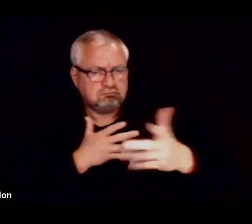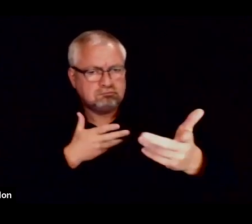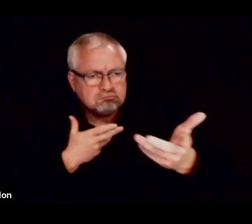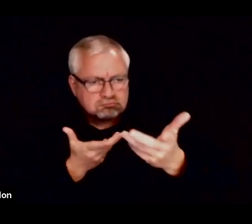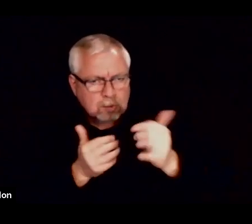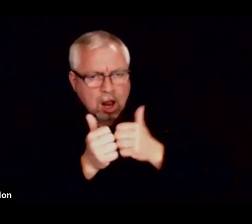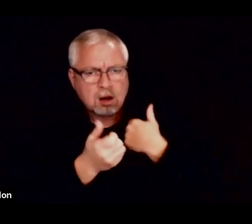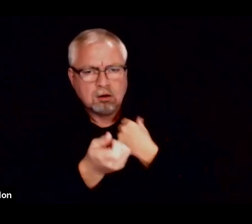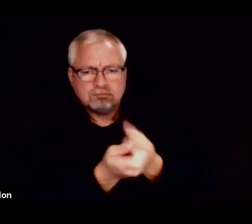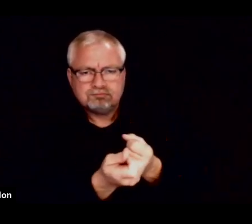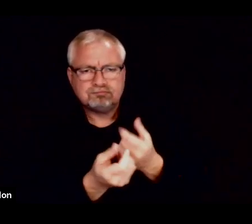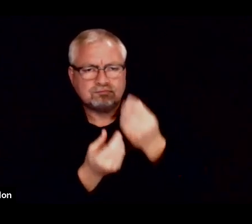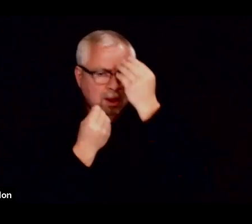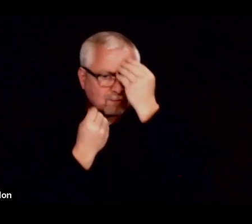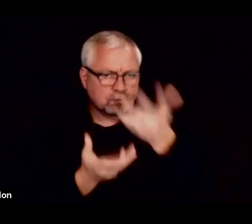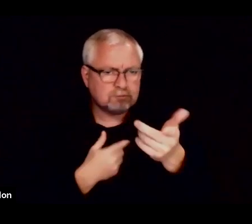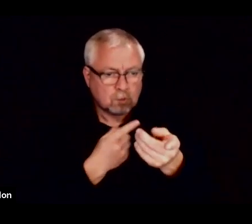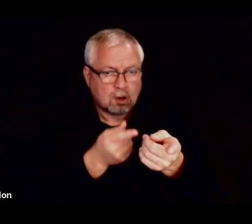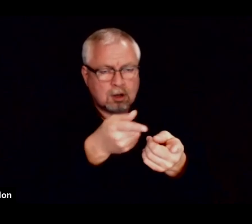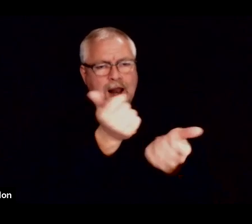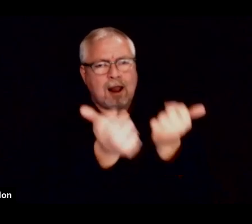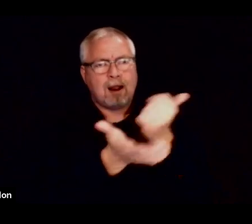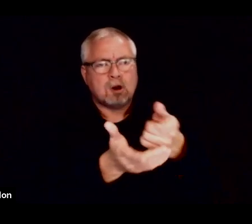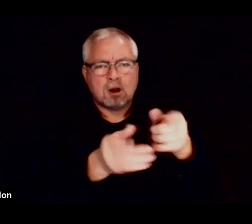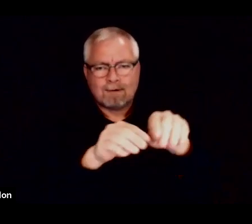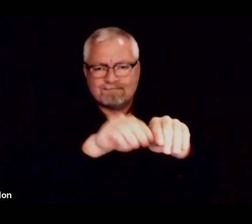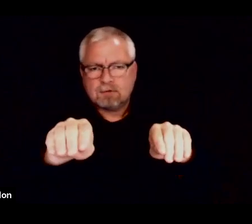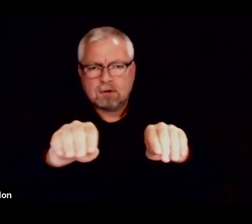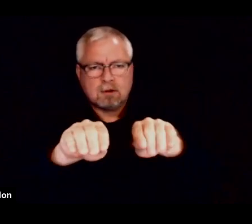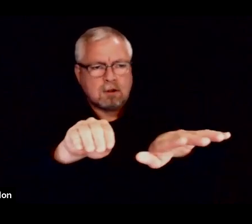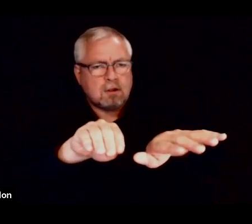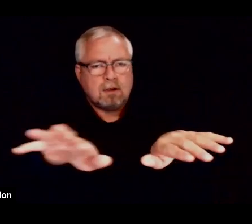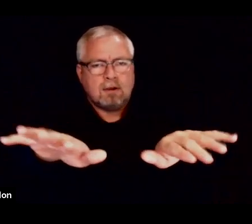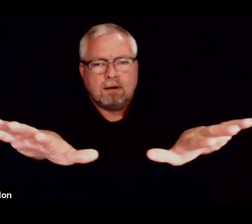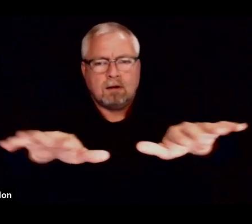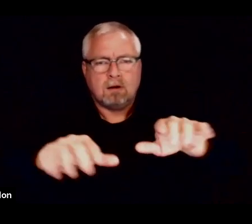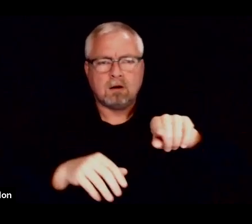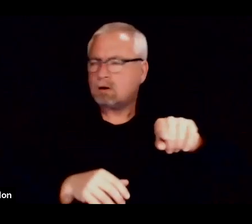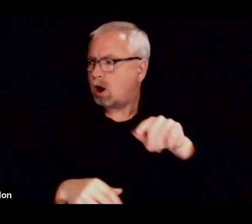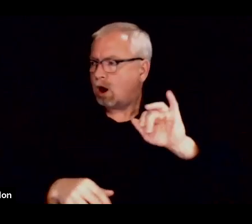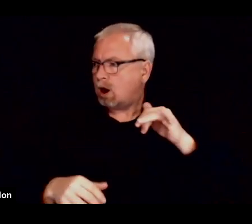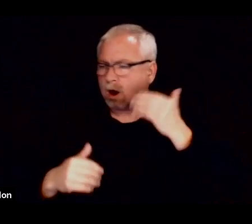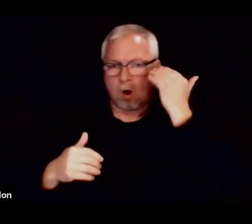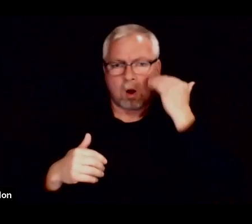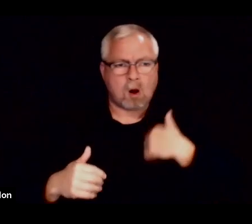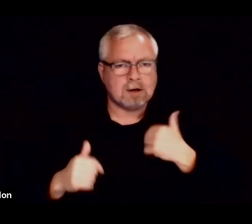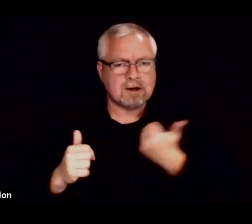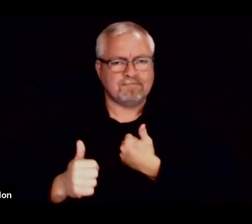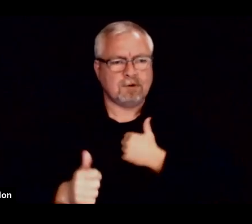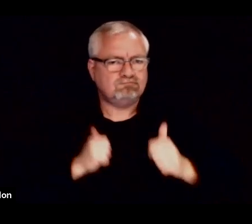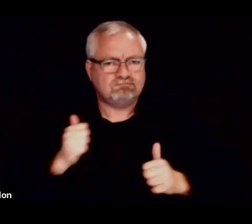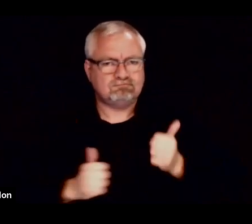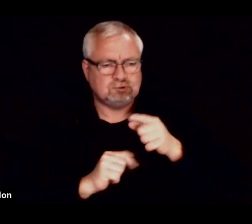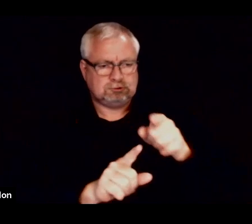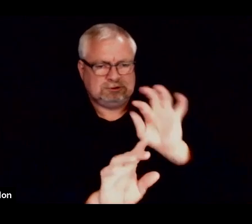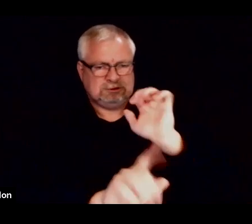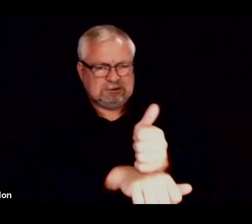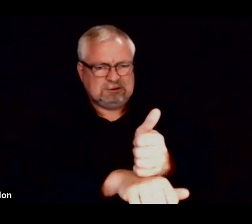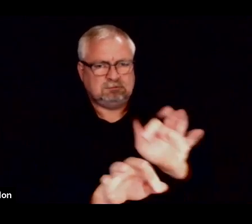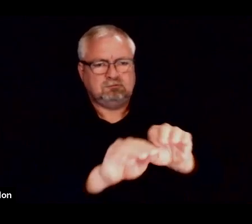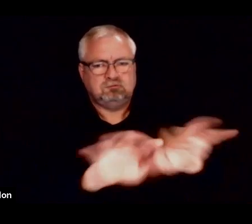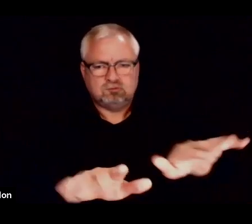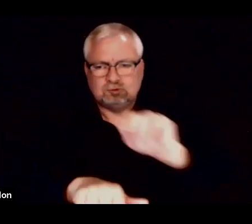more leadership than they have been to working with the long-term care facilities in their communities, because the local public health folks frankly know